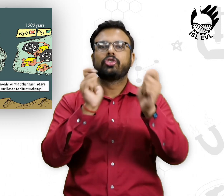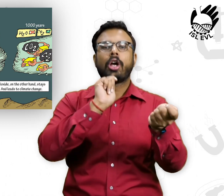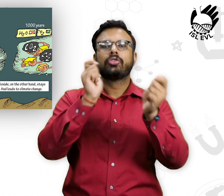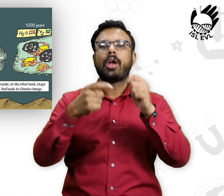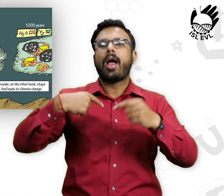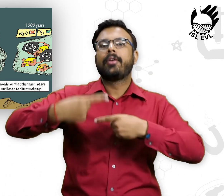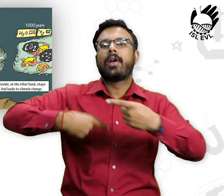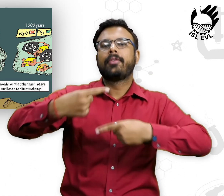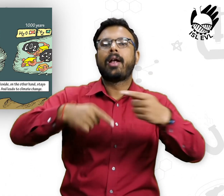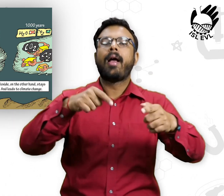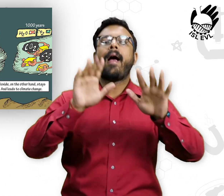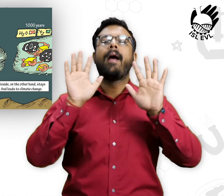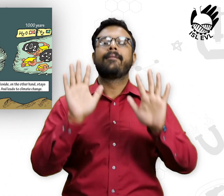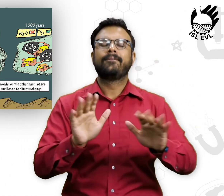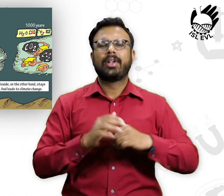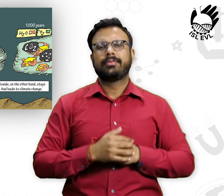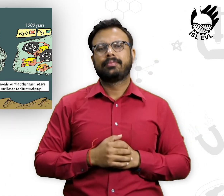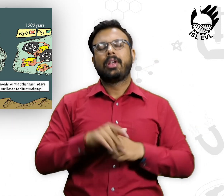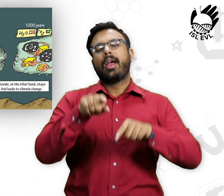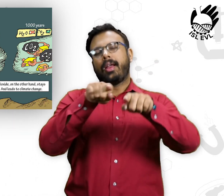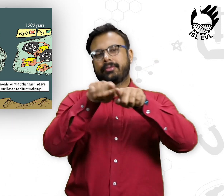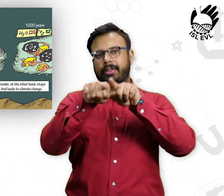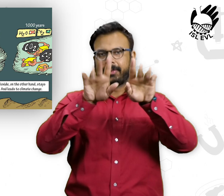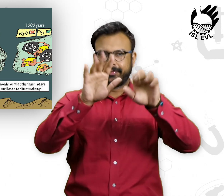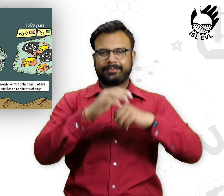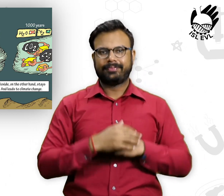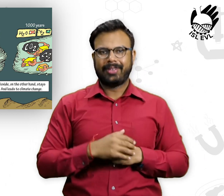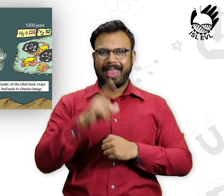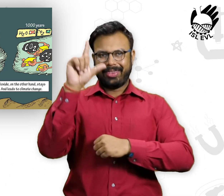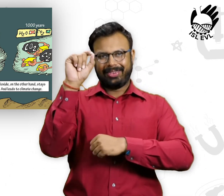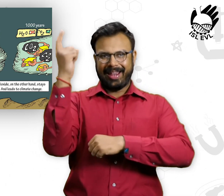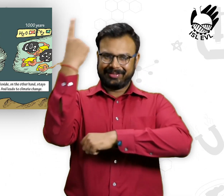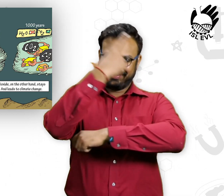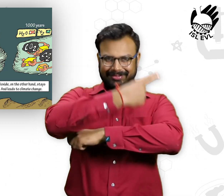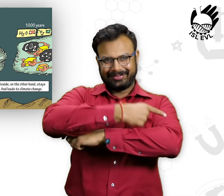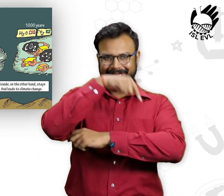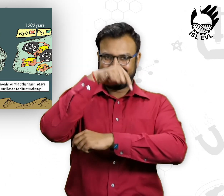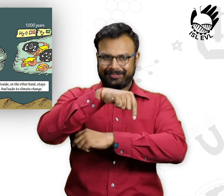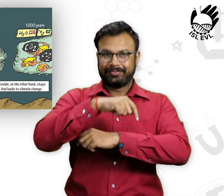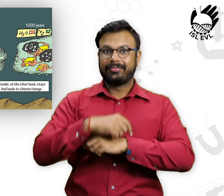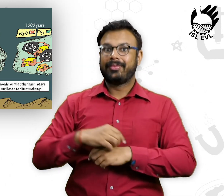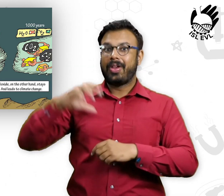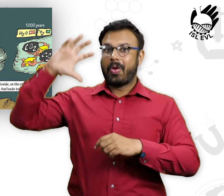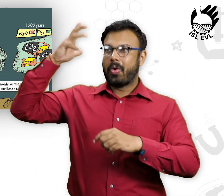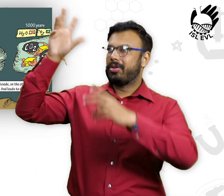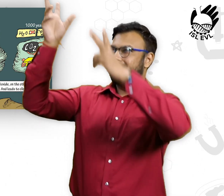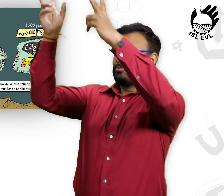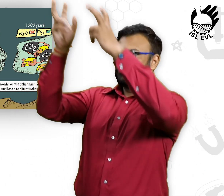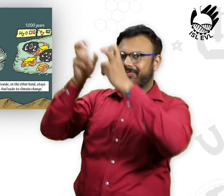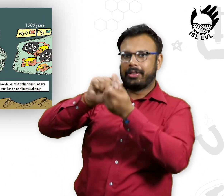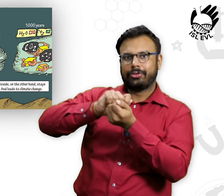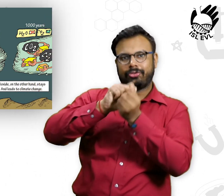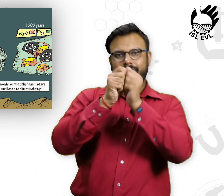but is short lived. That is the reason for the changes in weather.